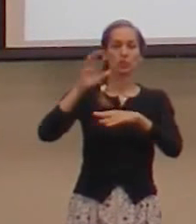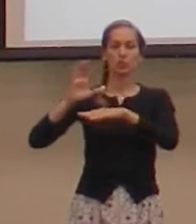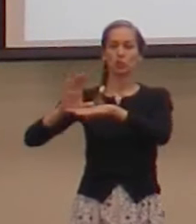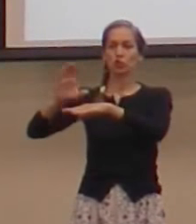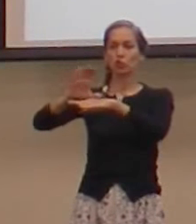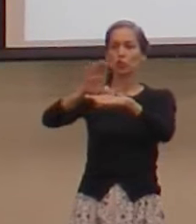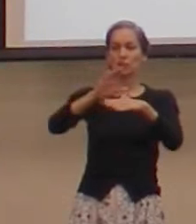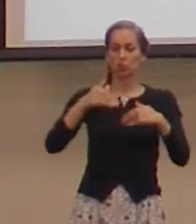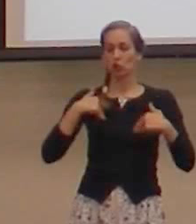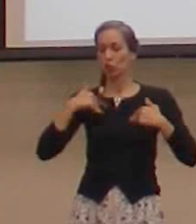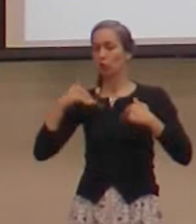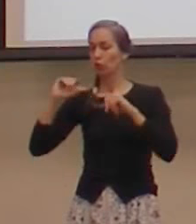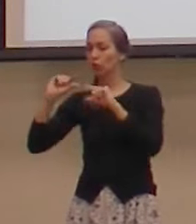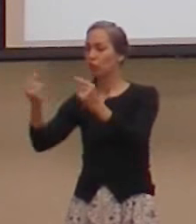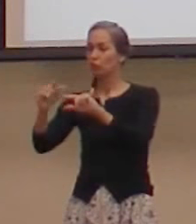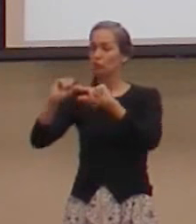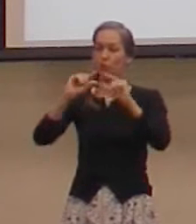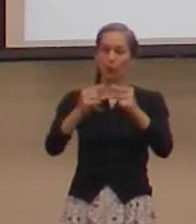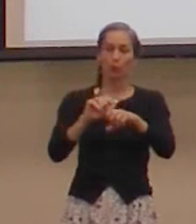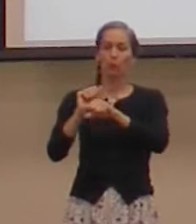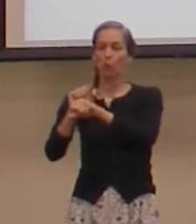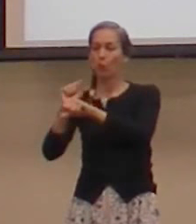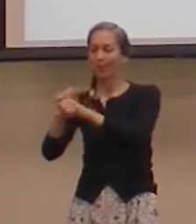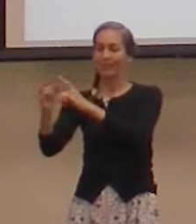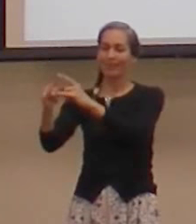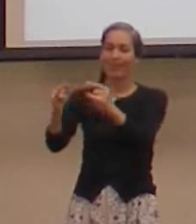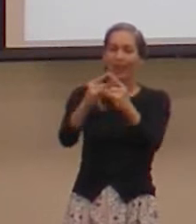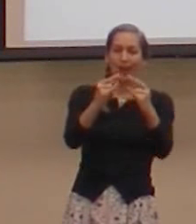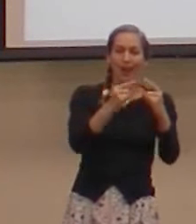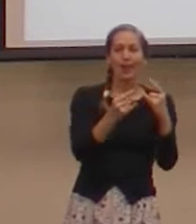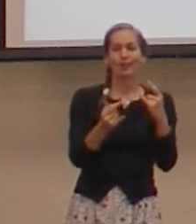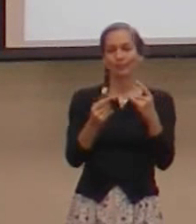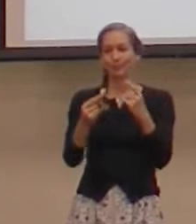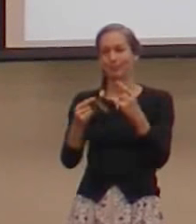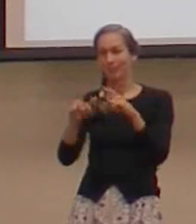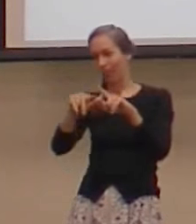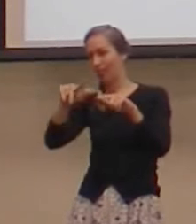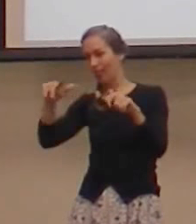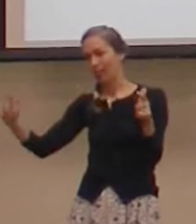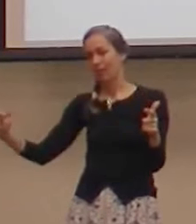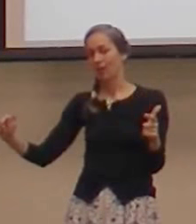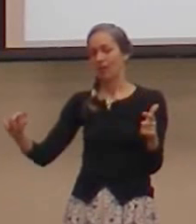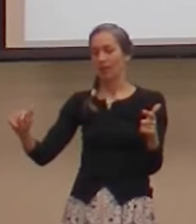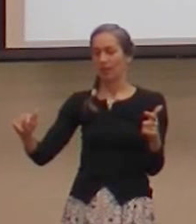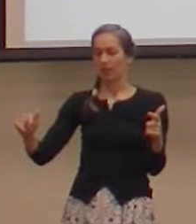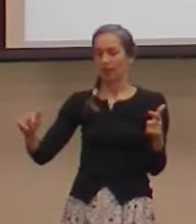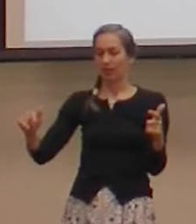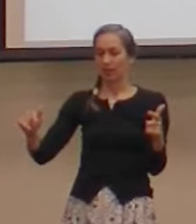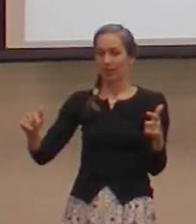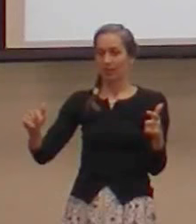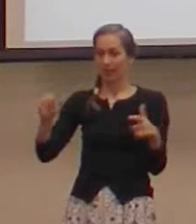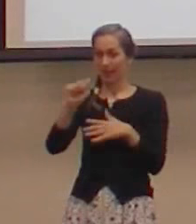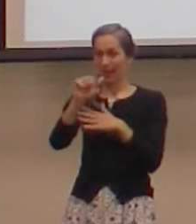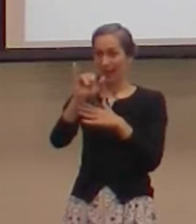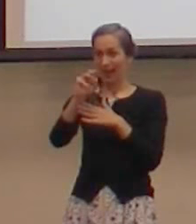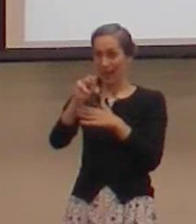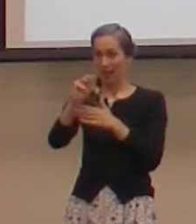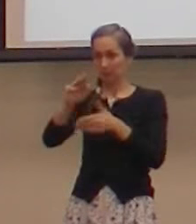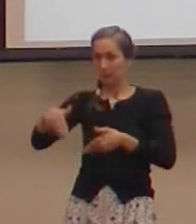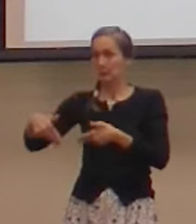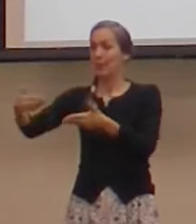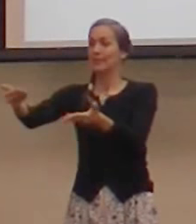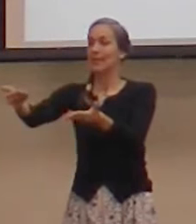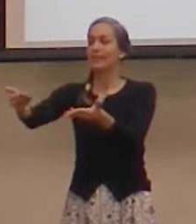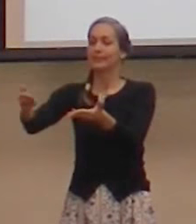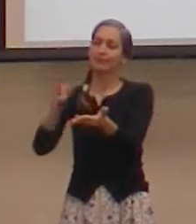different youth groups, you're working at different summer camps, you're going to family encampments, why not share AIM? Why not